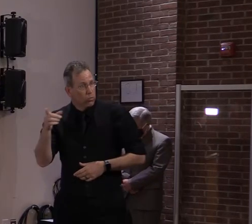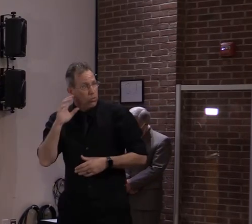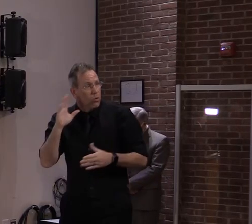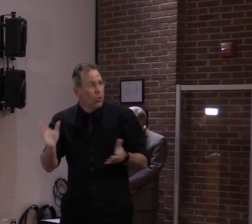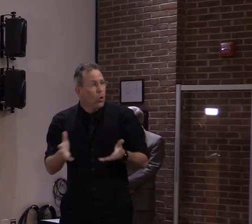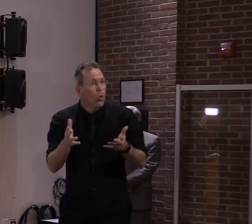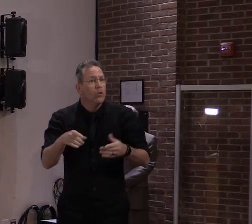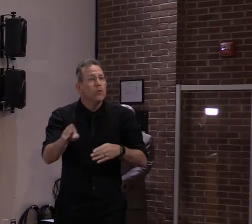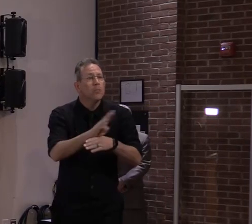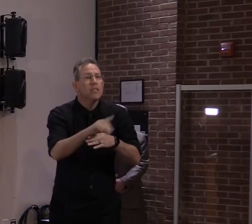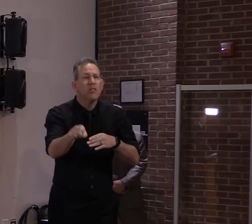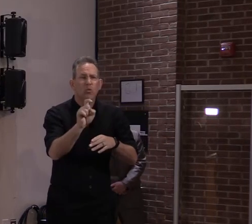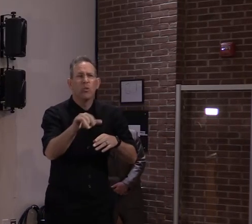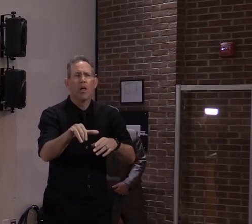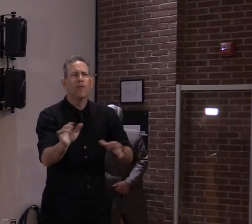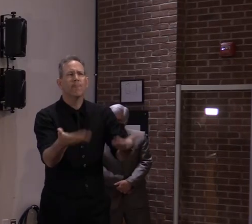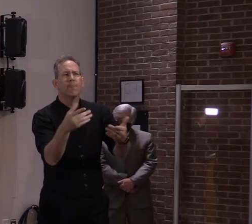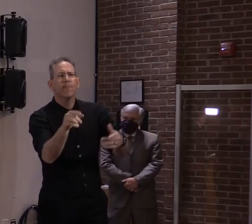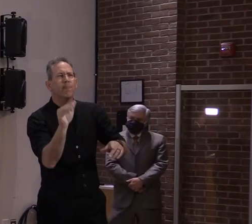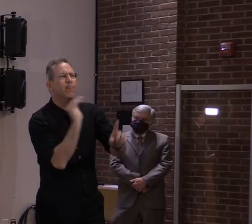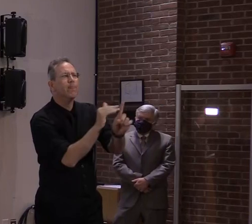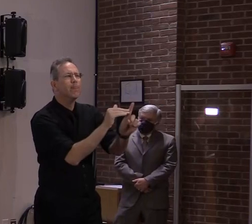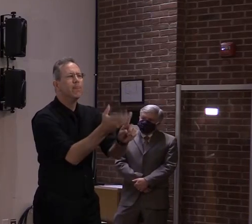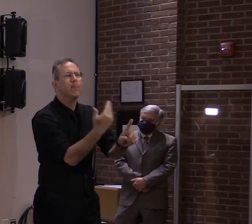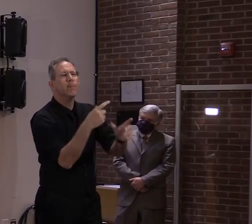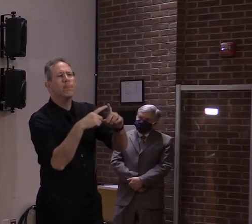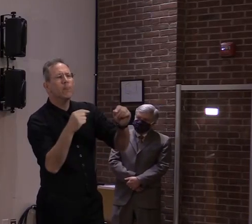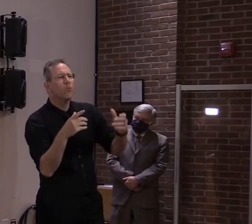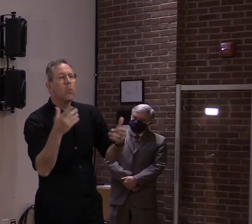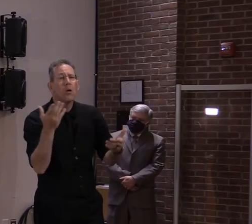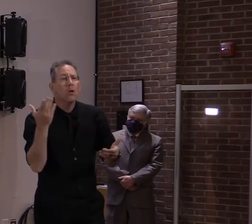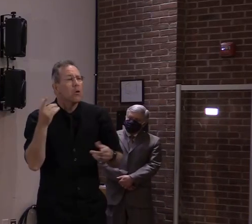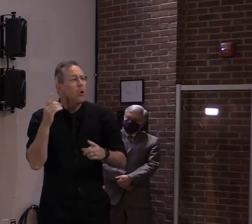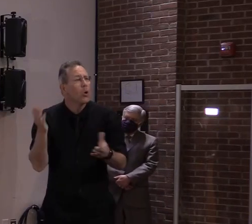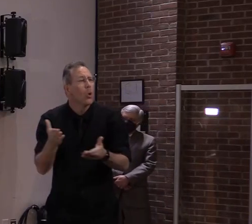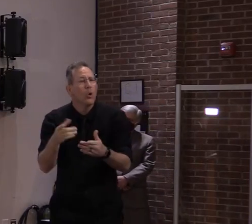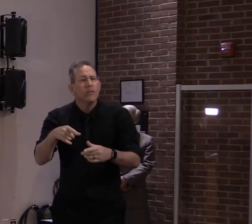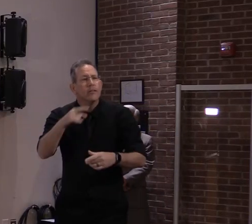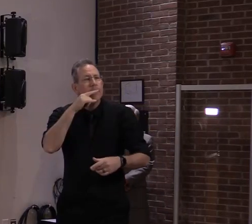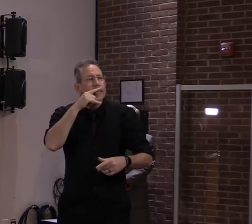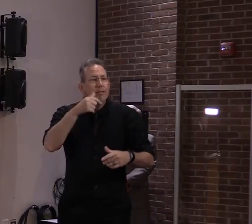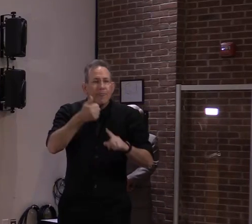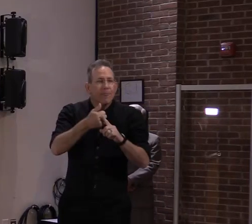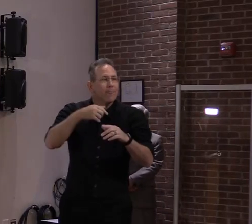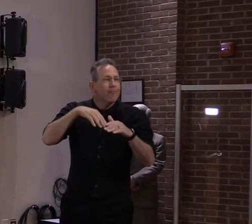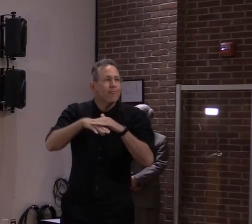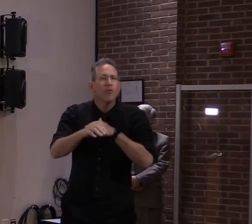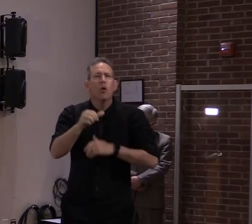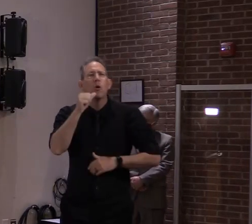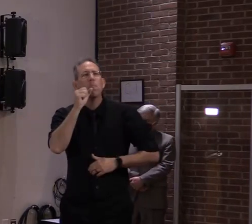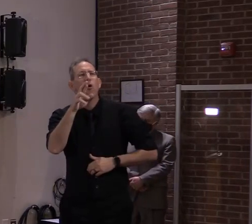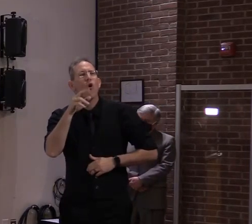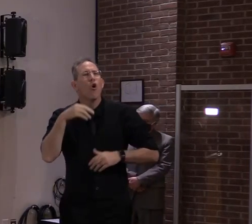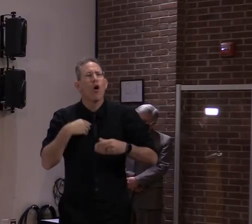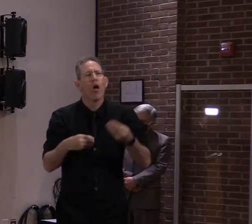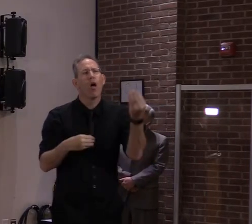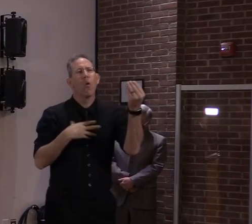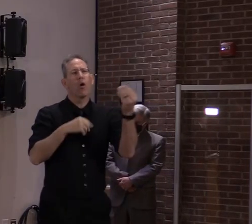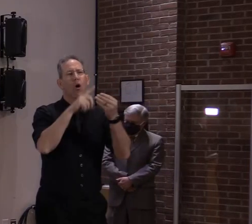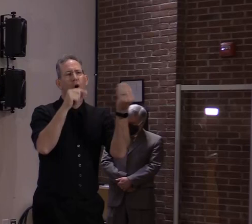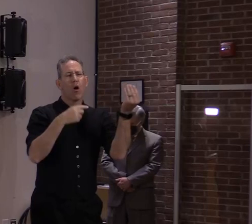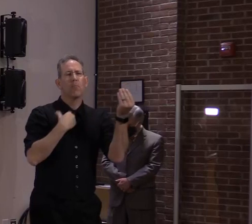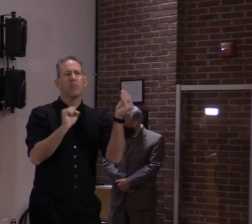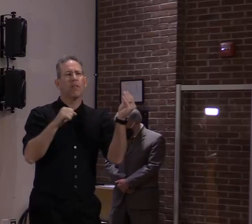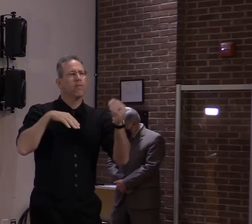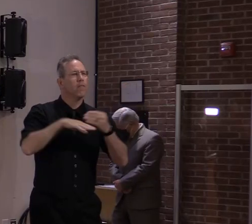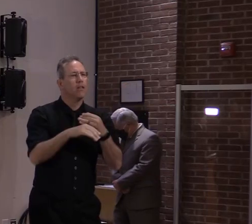bar or go to a concert to get the vaccine? Well, again, I think it's up to the business and what they think is right for